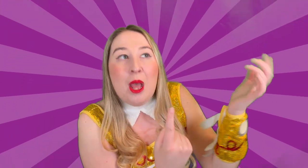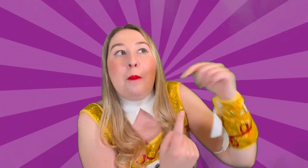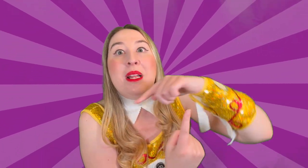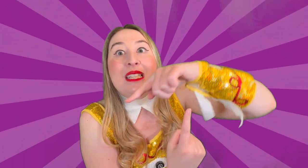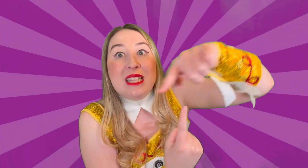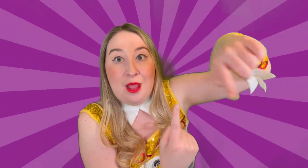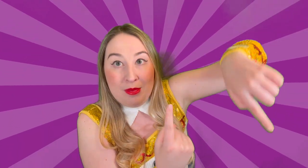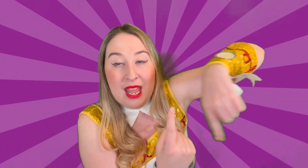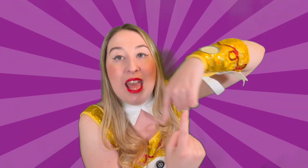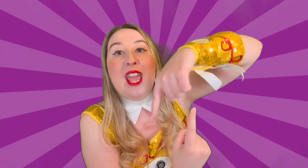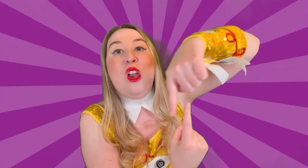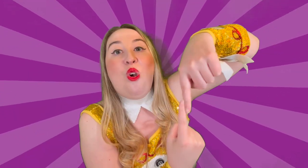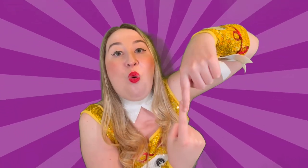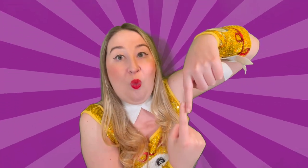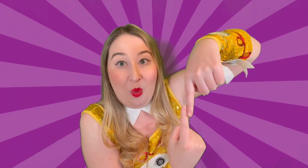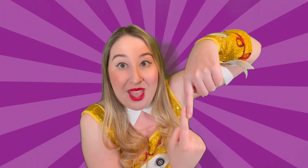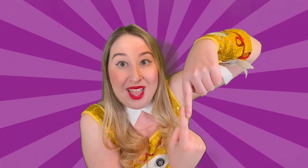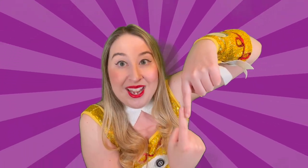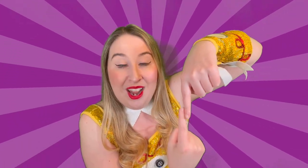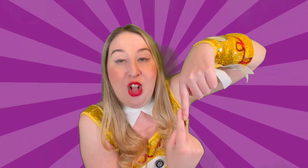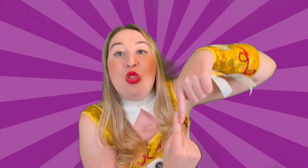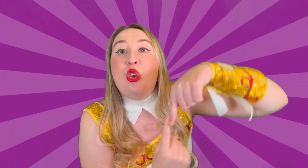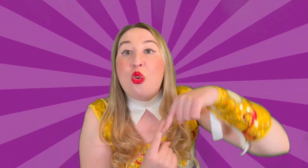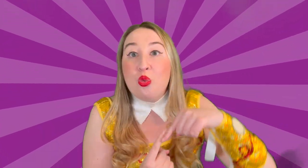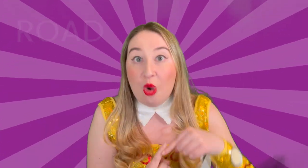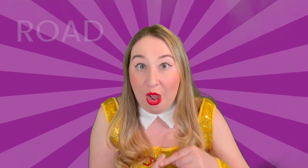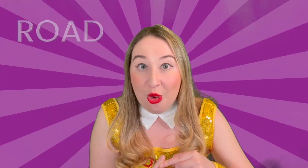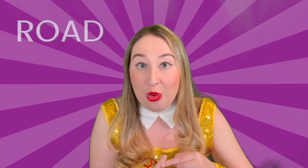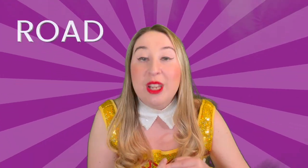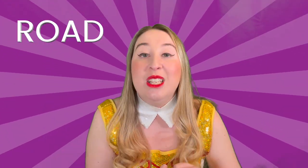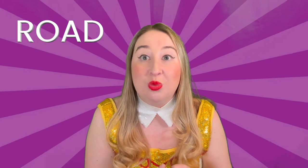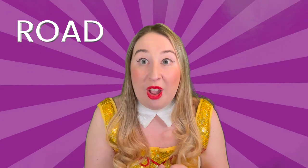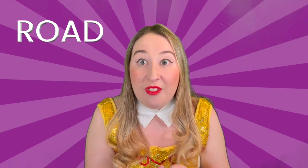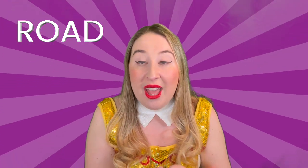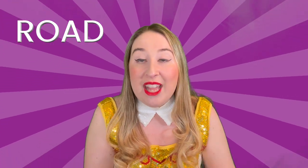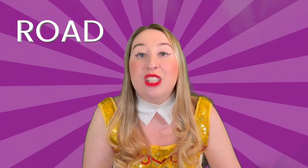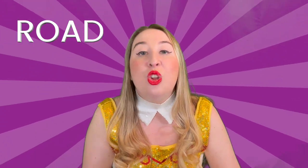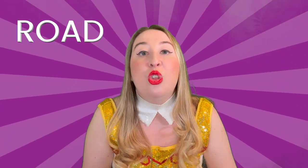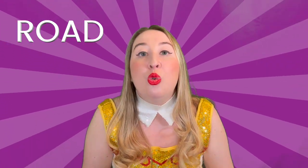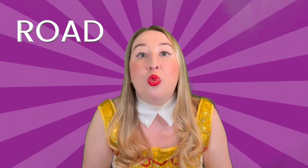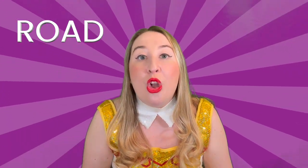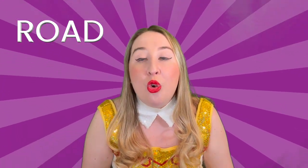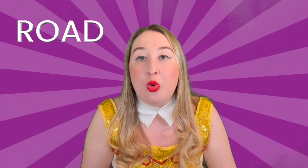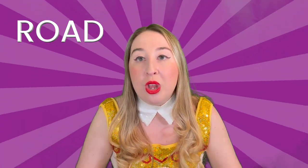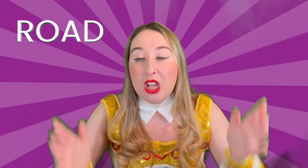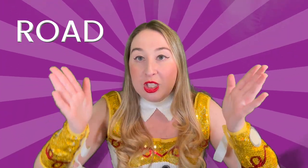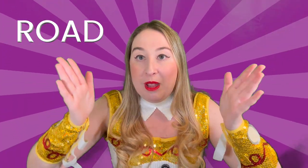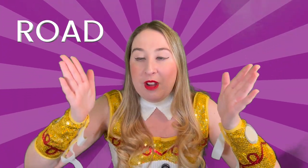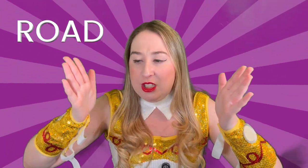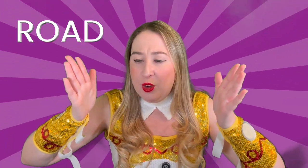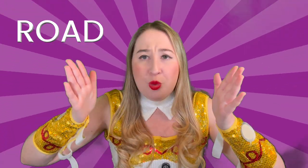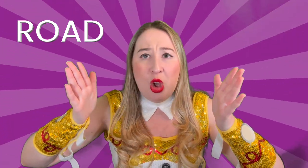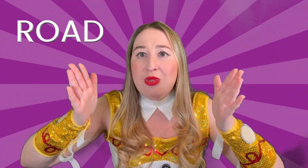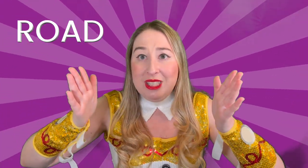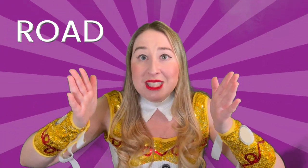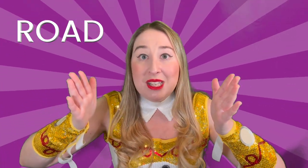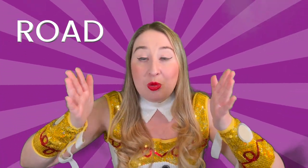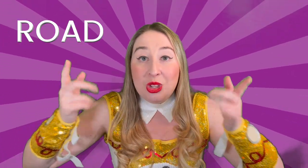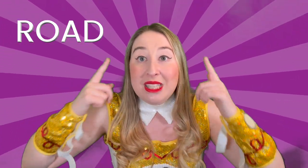but someday when the road is rough ahead. So the road. So my friends, for road, this is a really